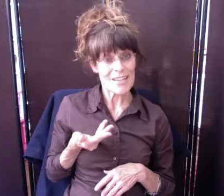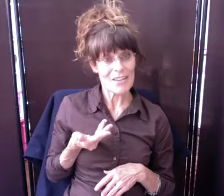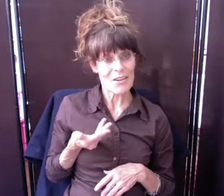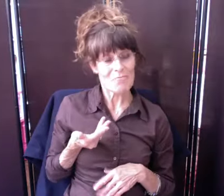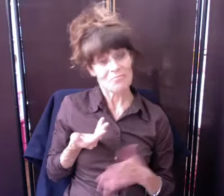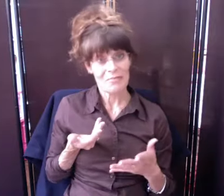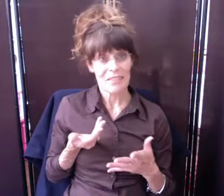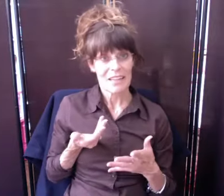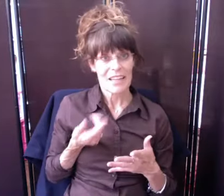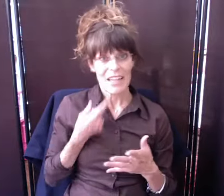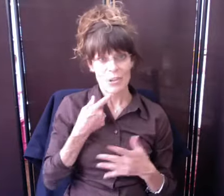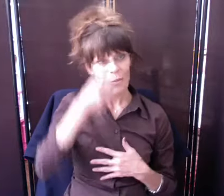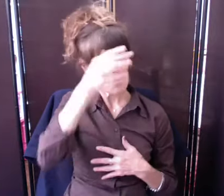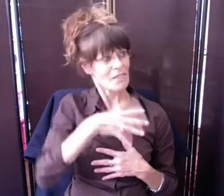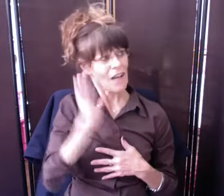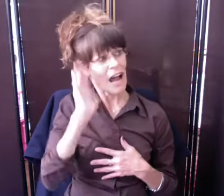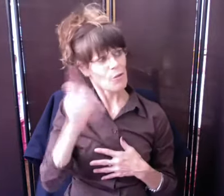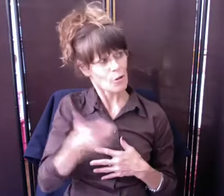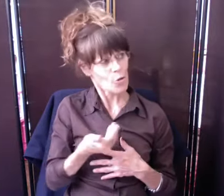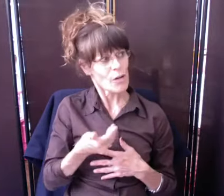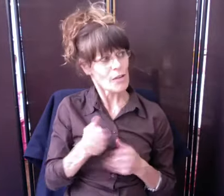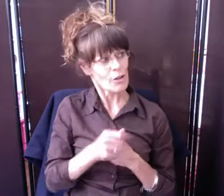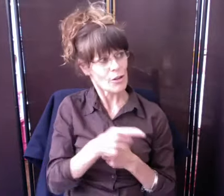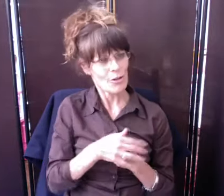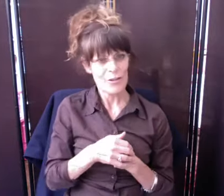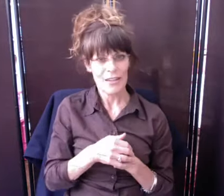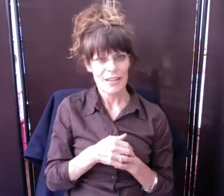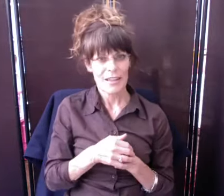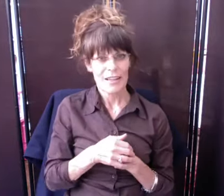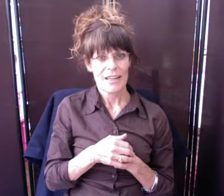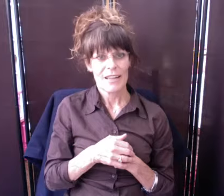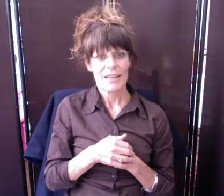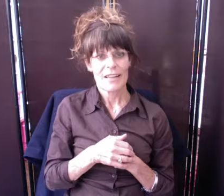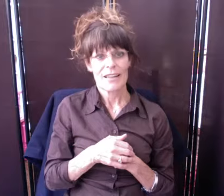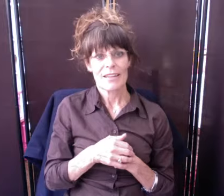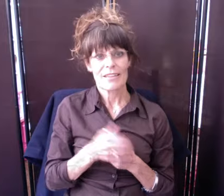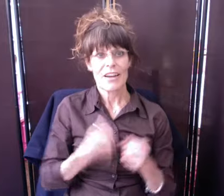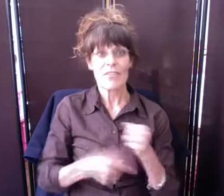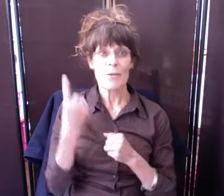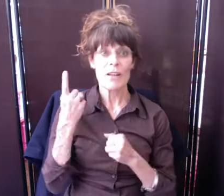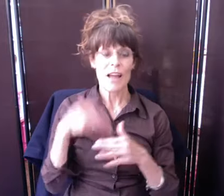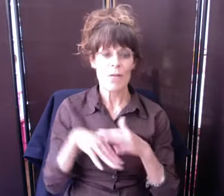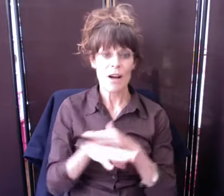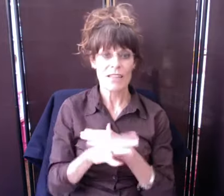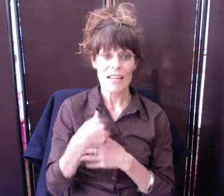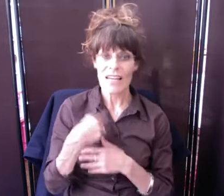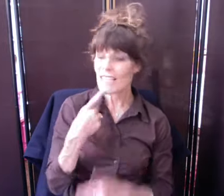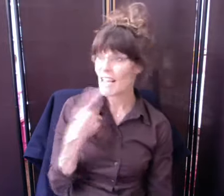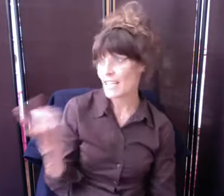told the guy, you know, I'm going to greet with you. And I kind of didn't give him a choice. And so everybody that walked in, I greeted them like they were my long